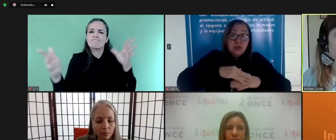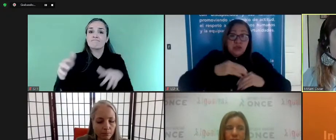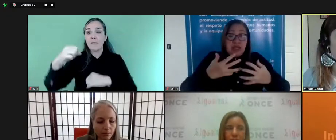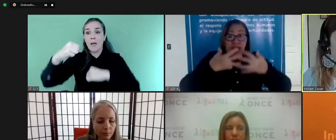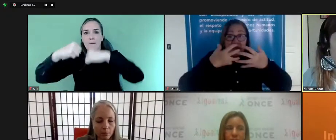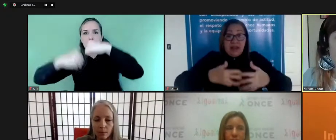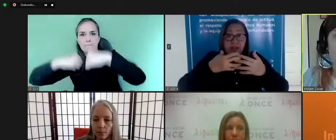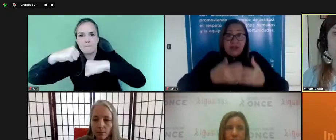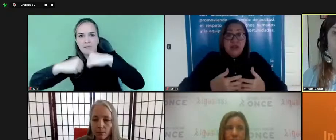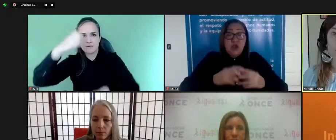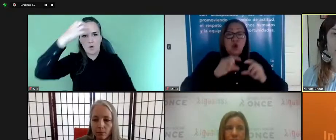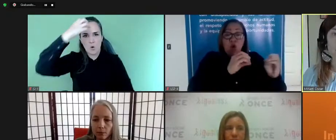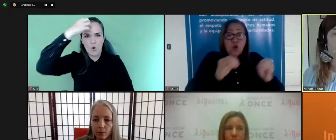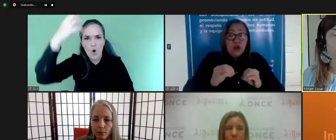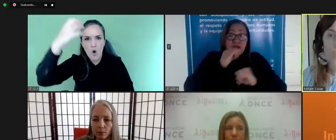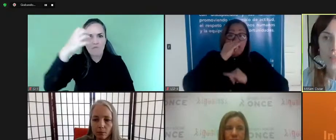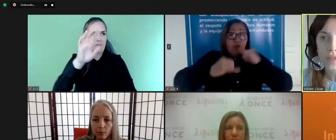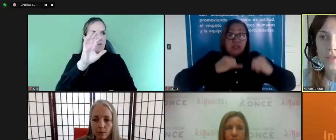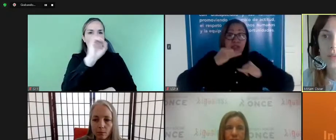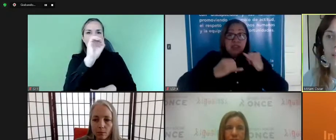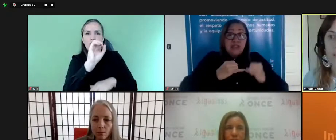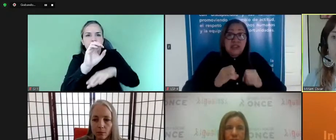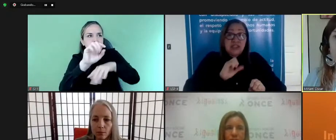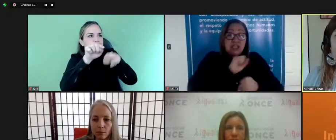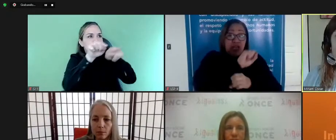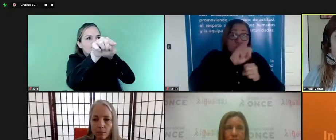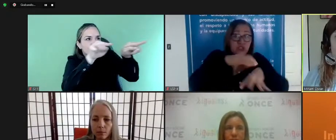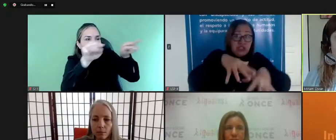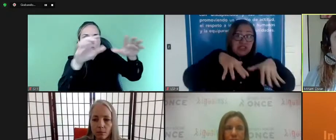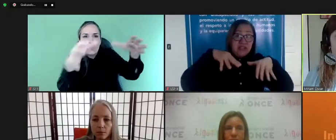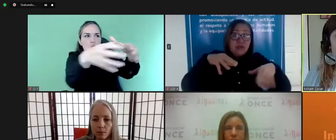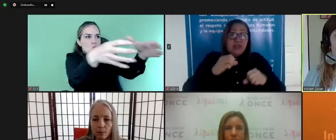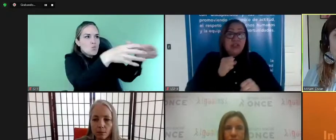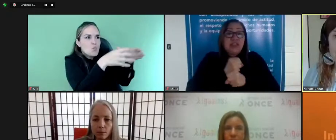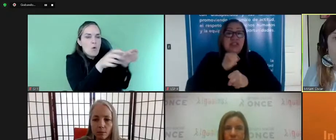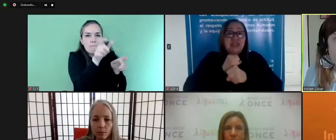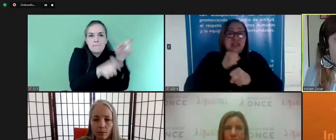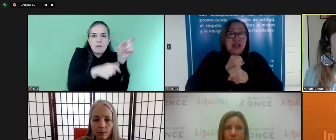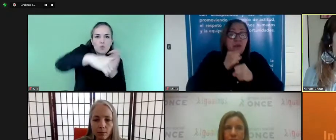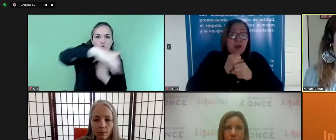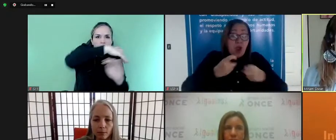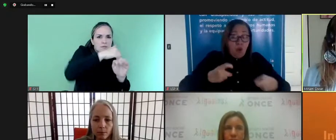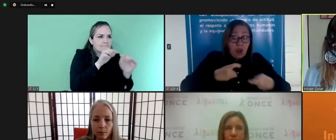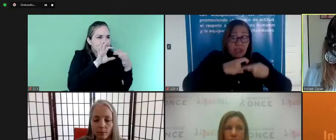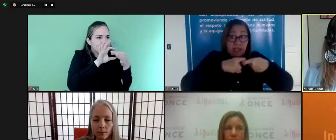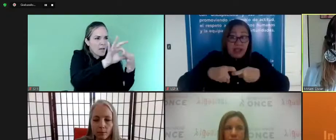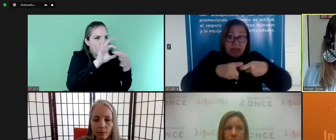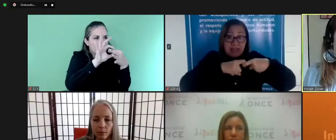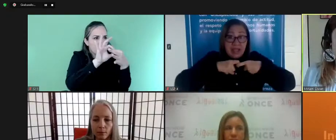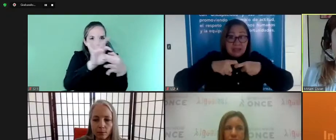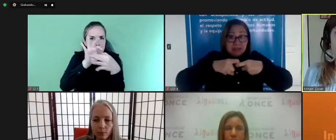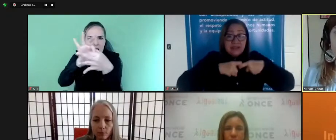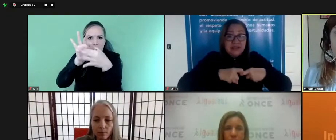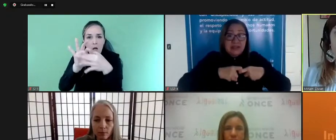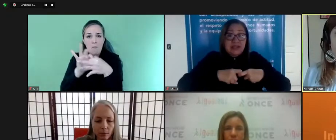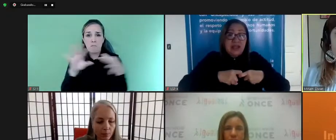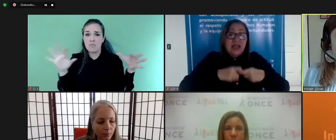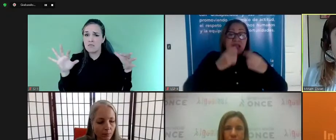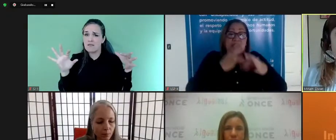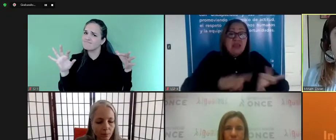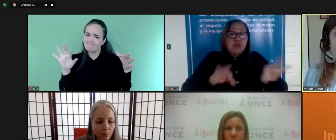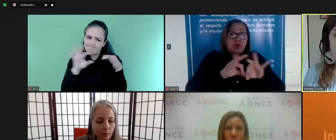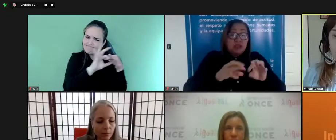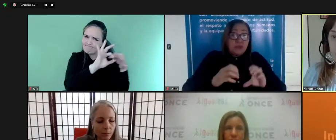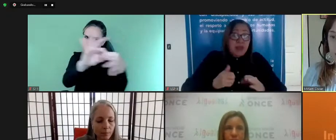governments companies international organisms civil societies and this work together is a